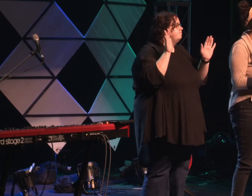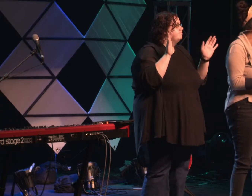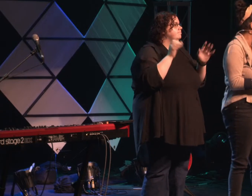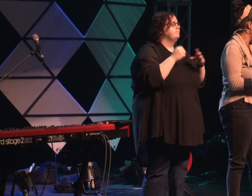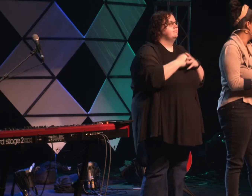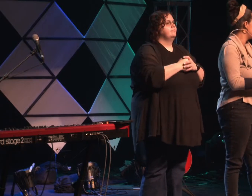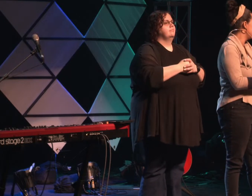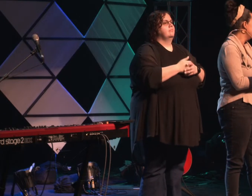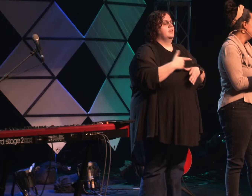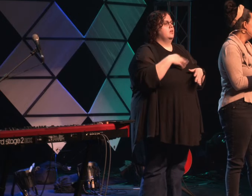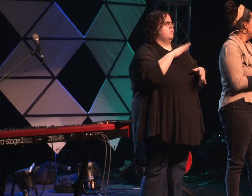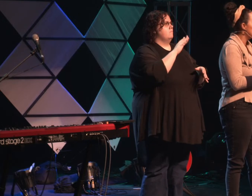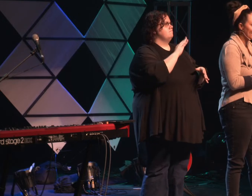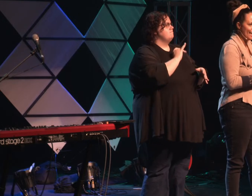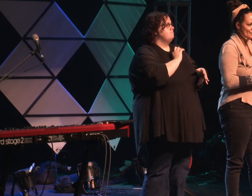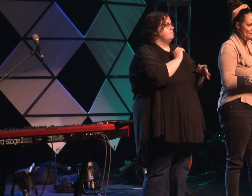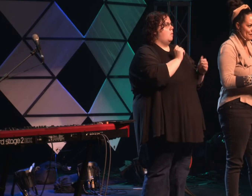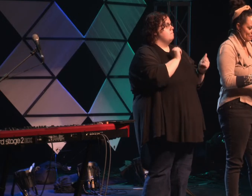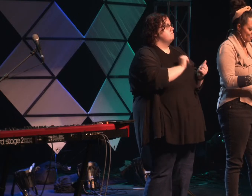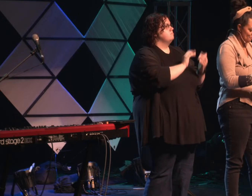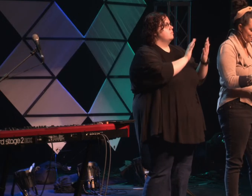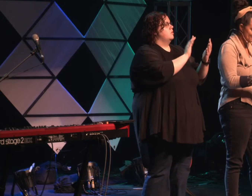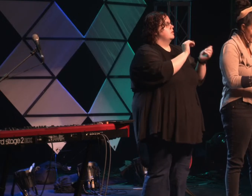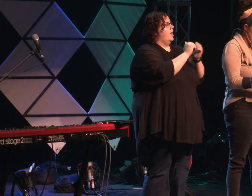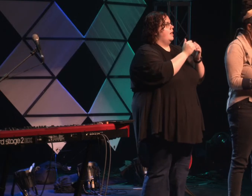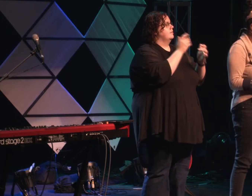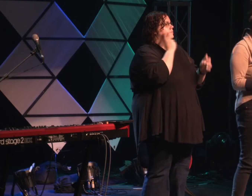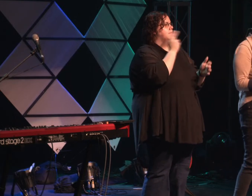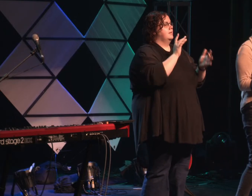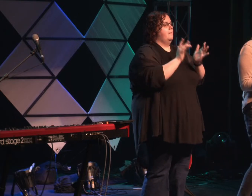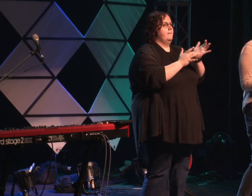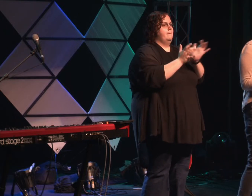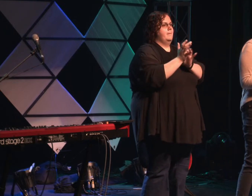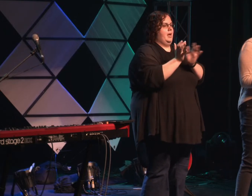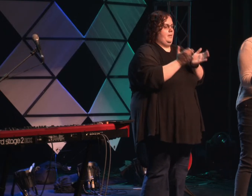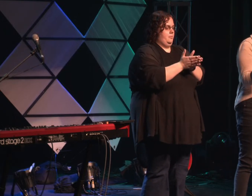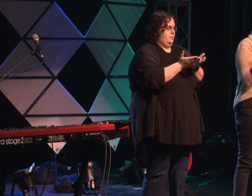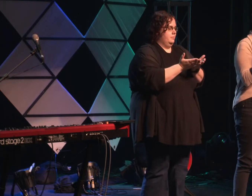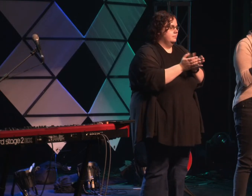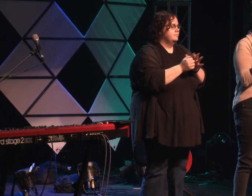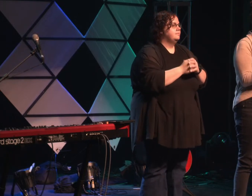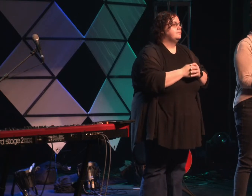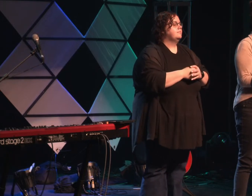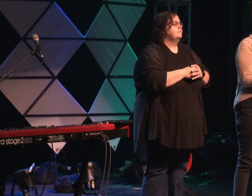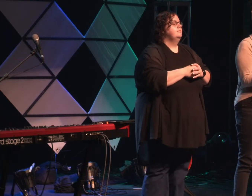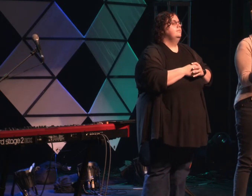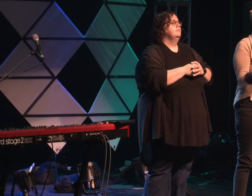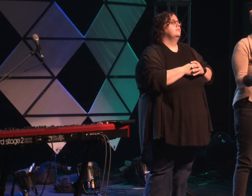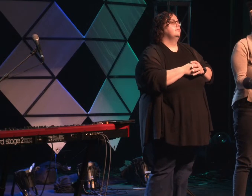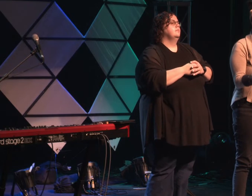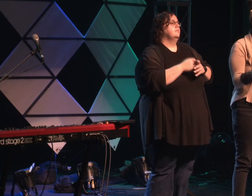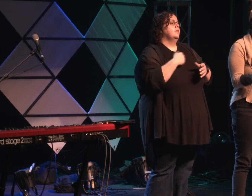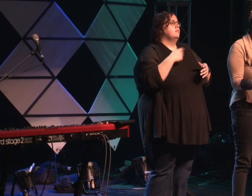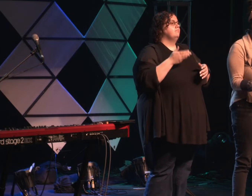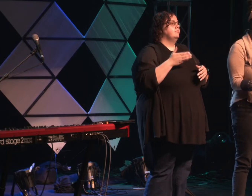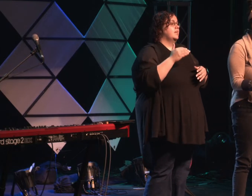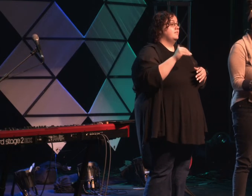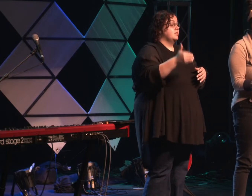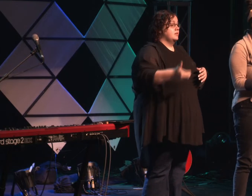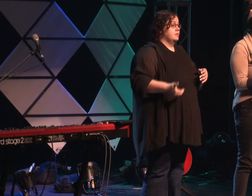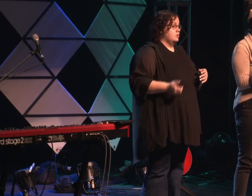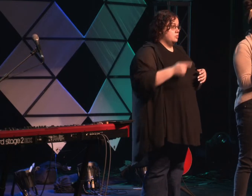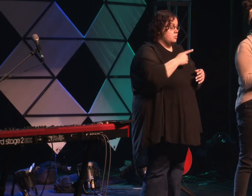What a cool approach to looking at the Bible through TED Talks. I love it. So I want to extend a special